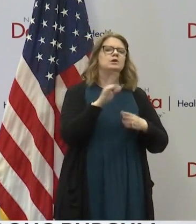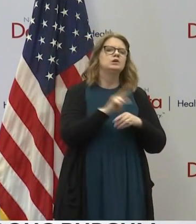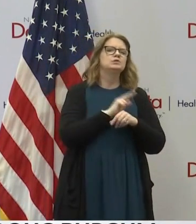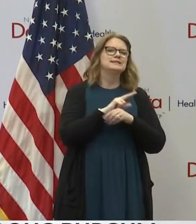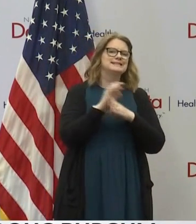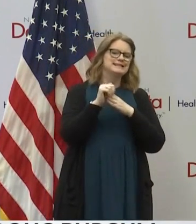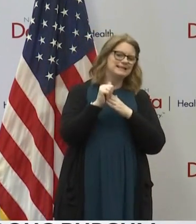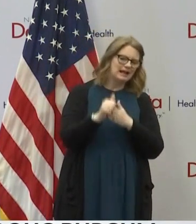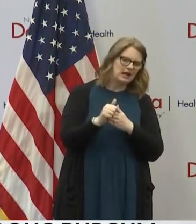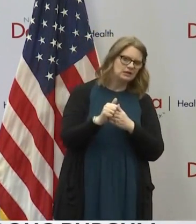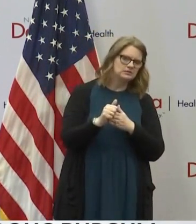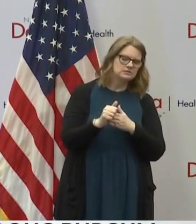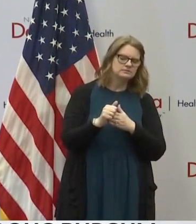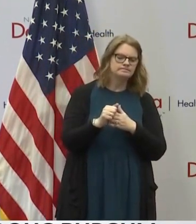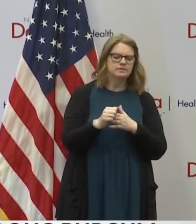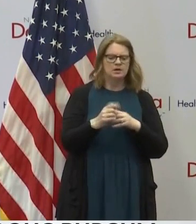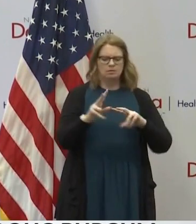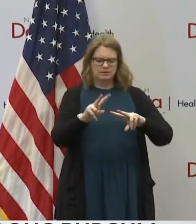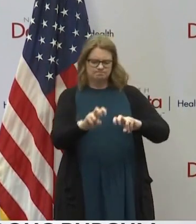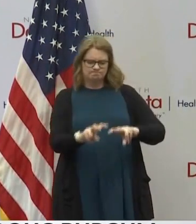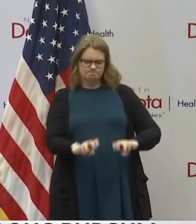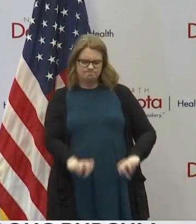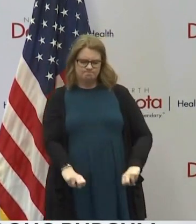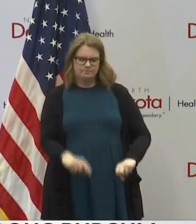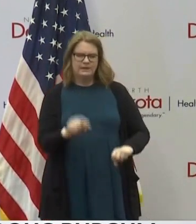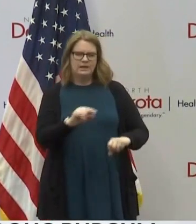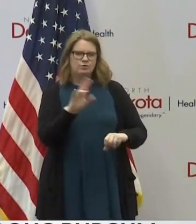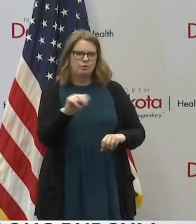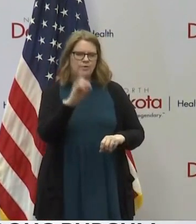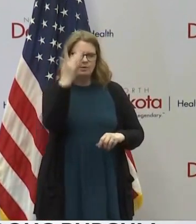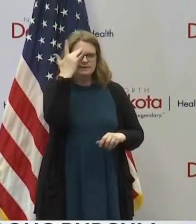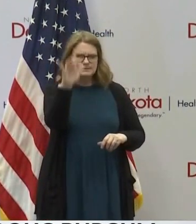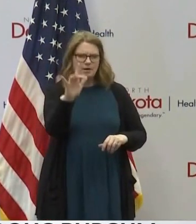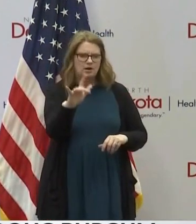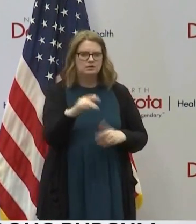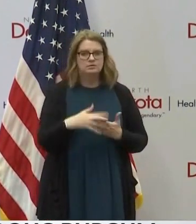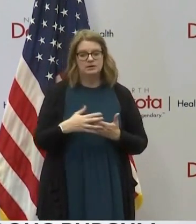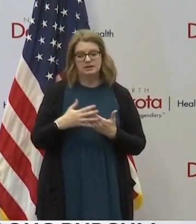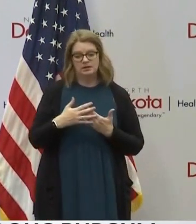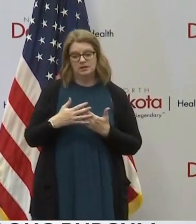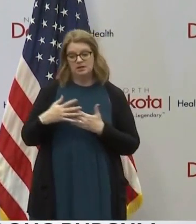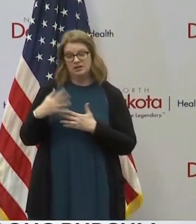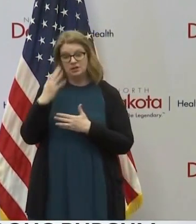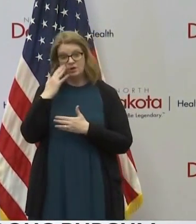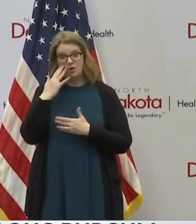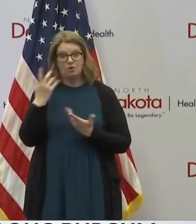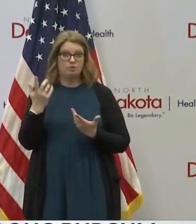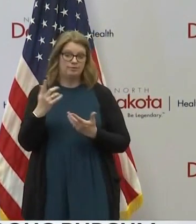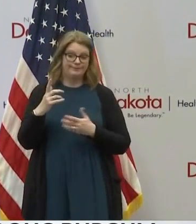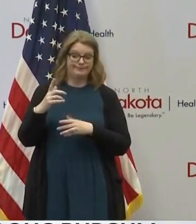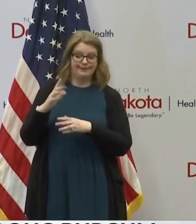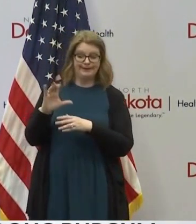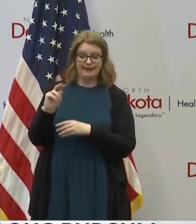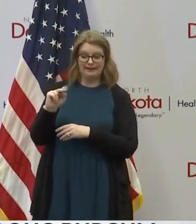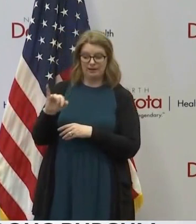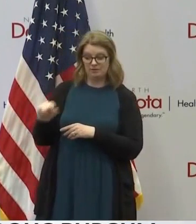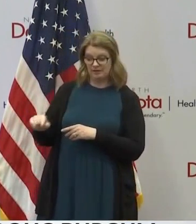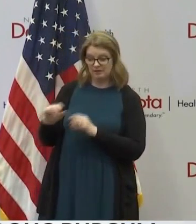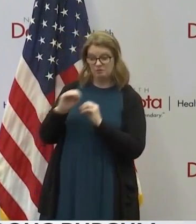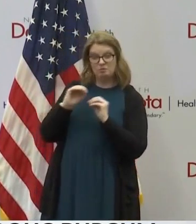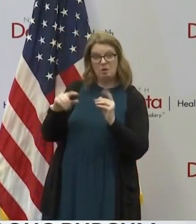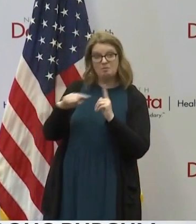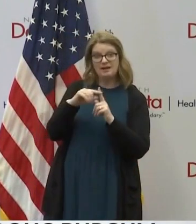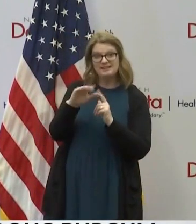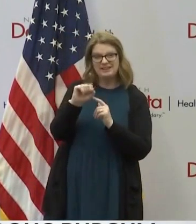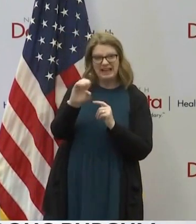own North Dakota SMART approach, because we know that what may work for a long-term care facility in a county that has had no